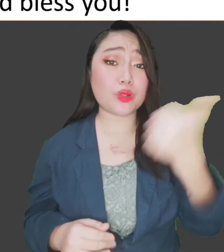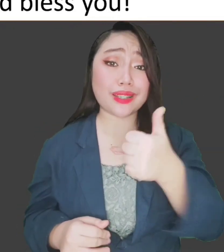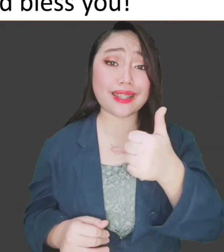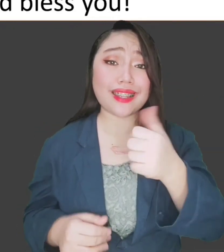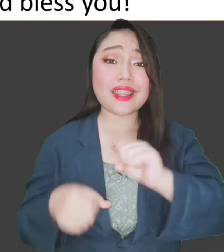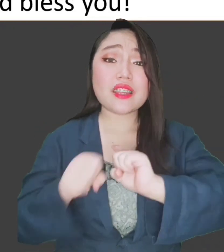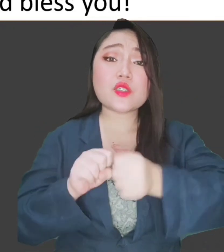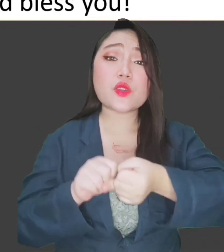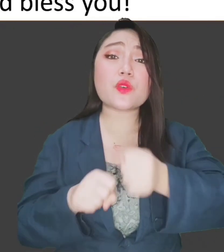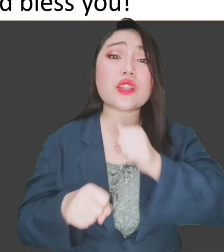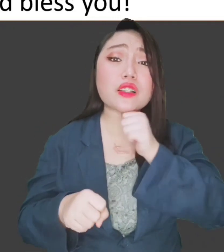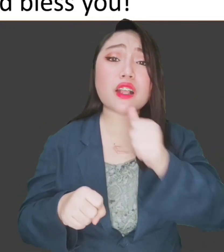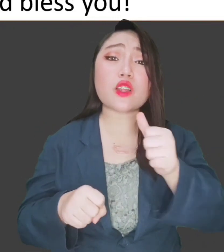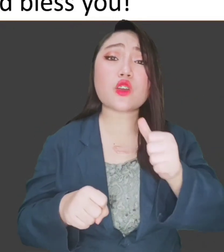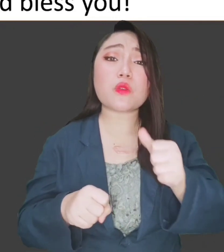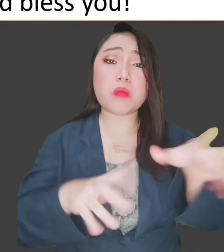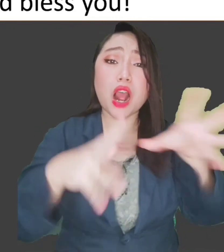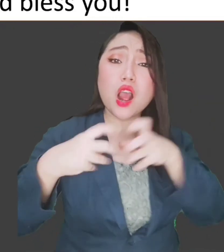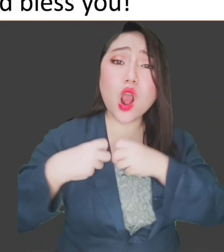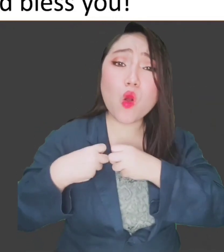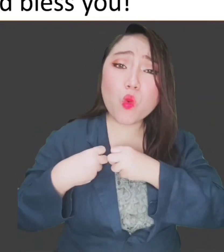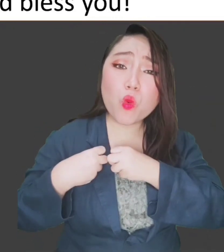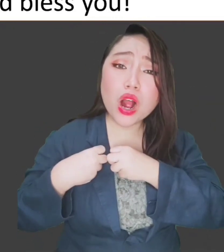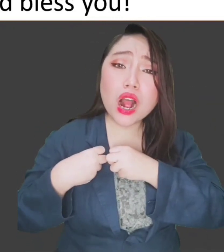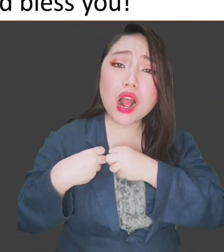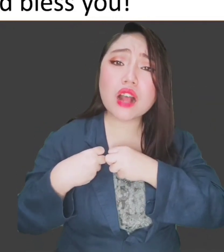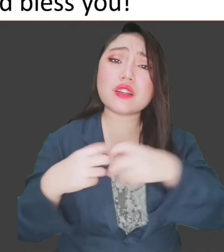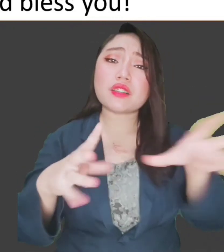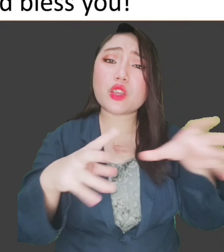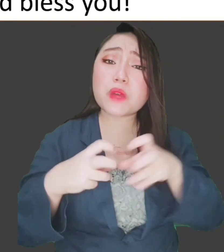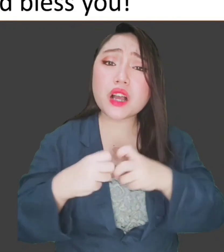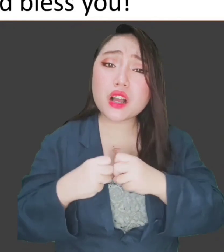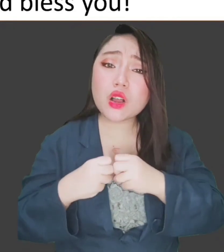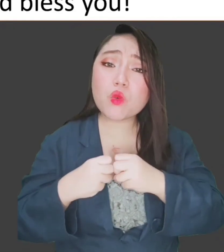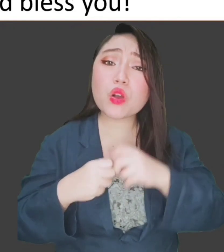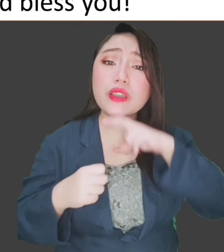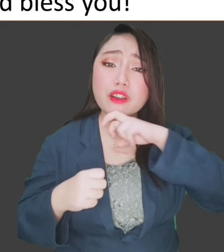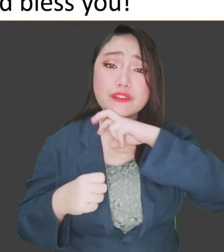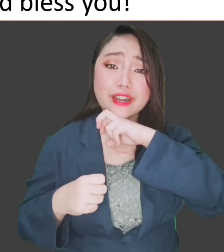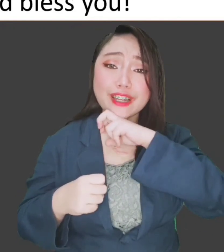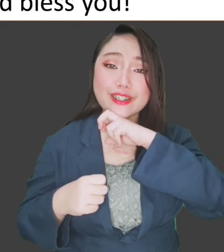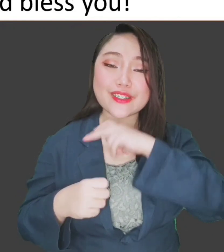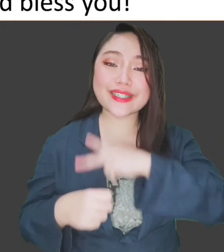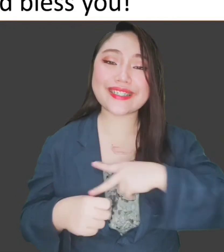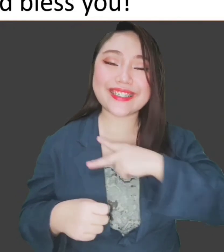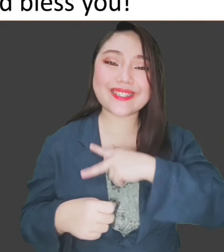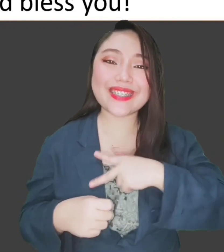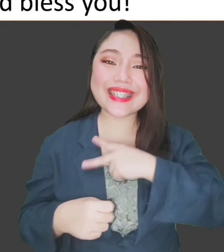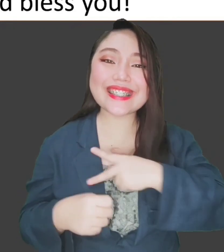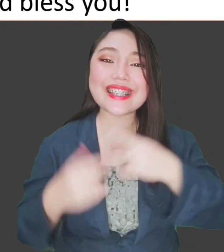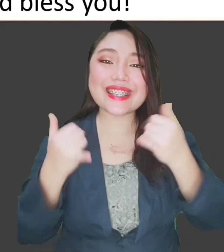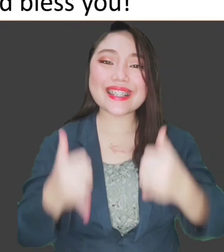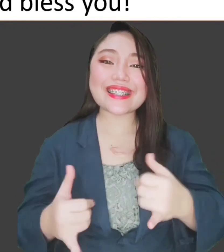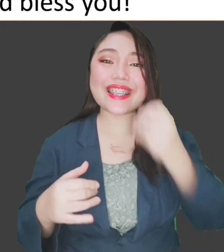you would all stay at home, okay? So you don't get the